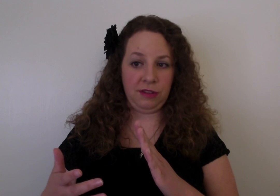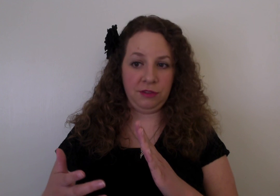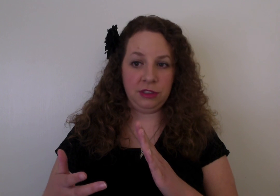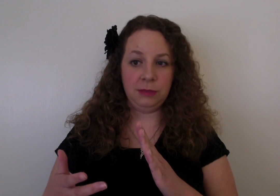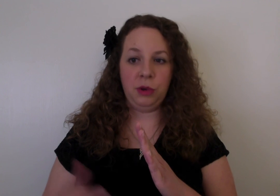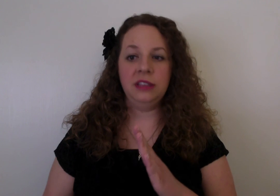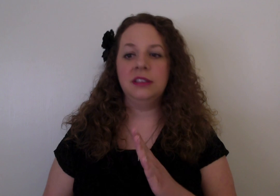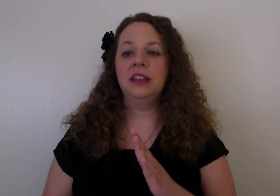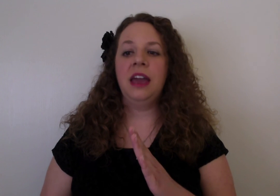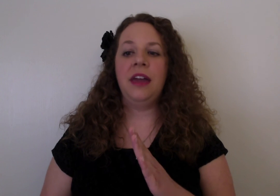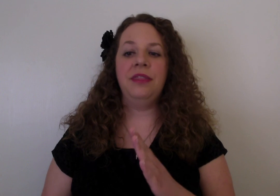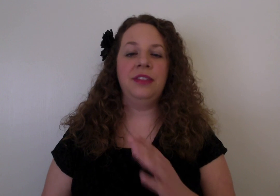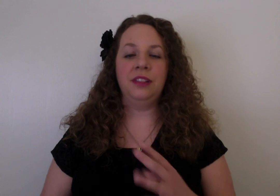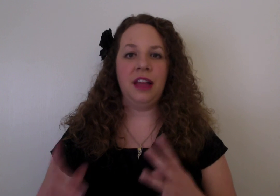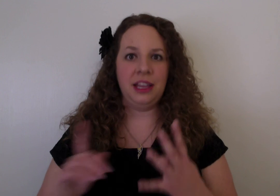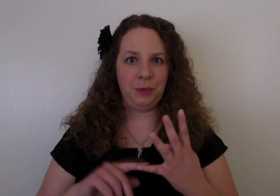reference point, and then the last one,